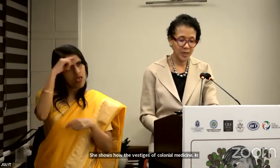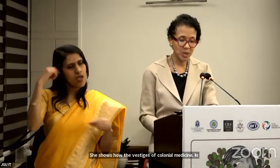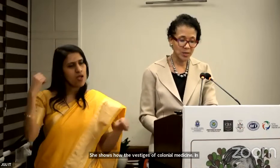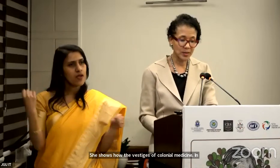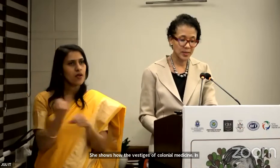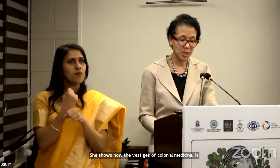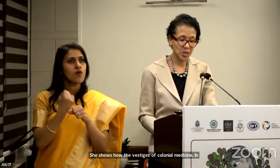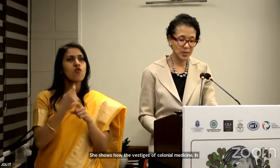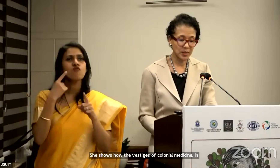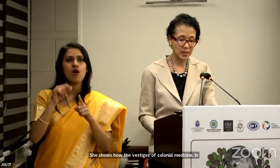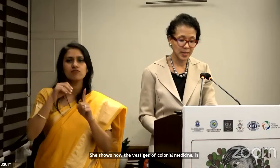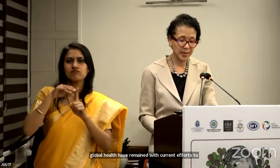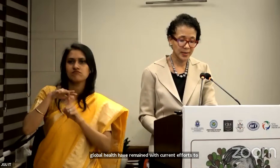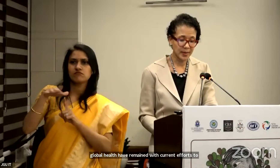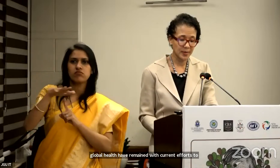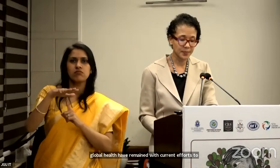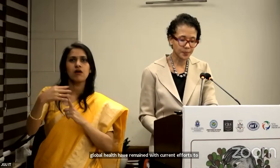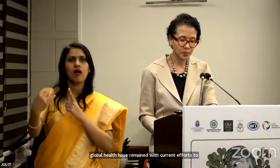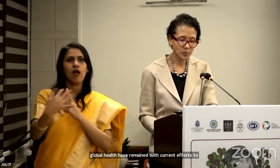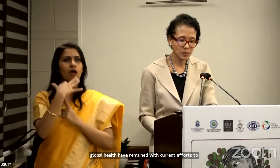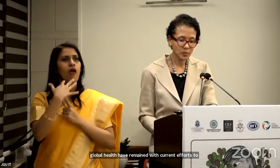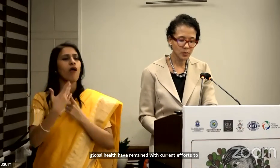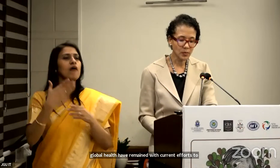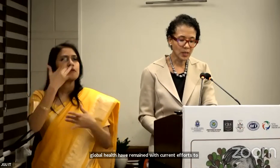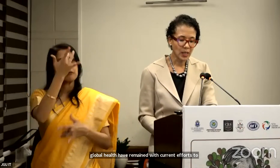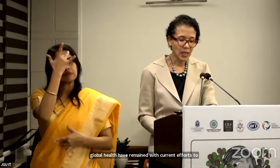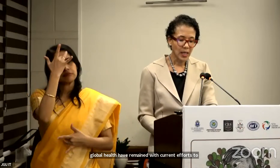contain infectious diseases.